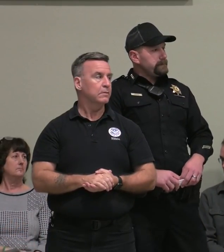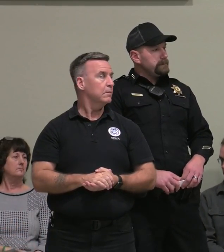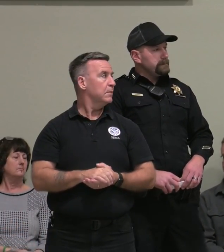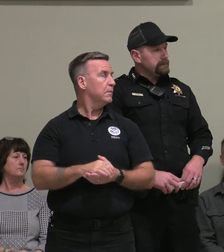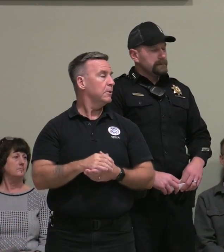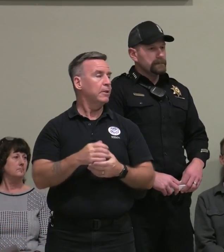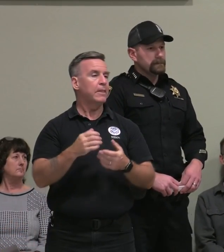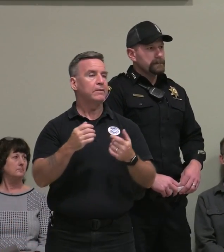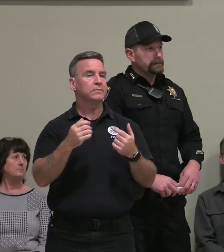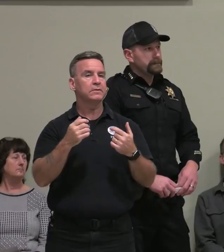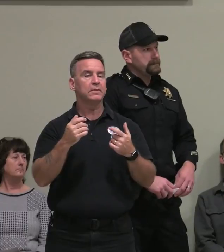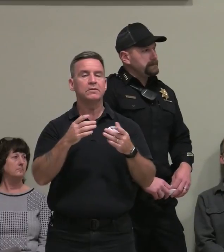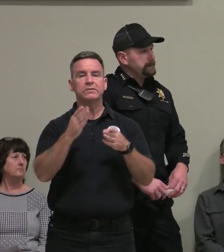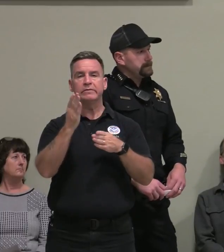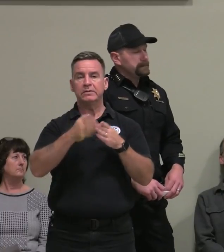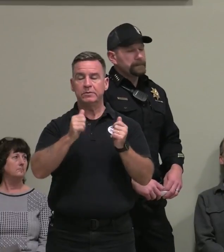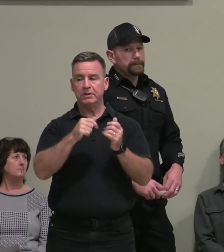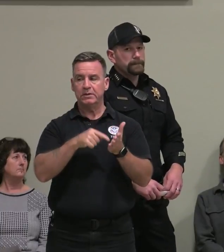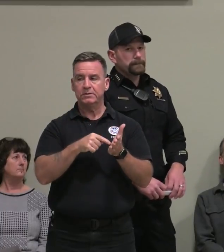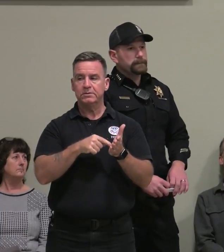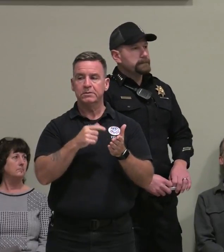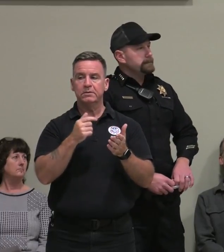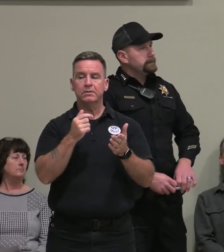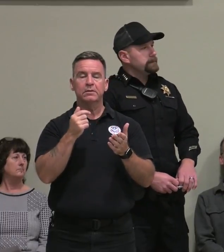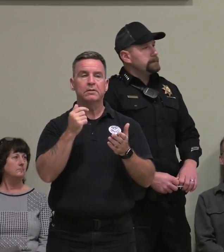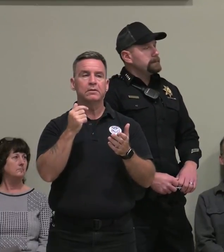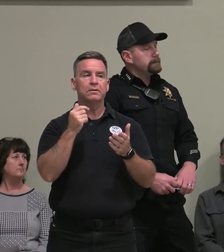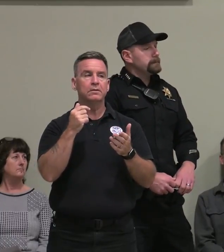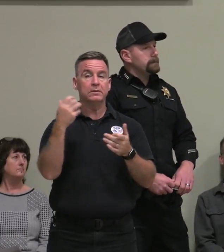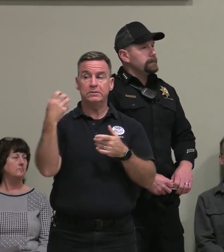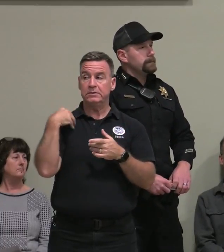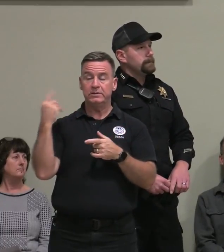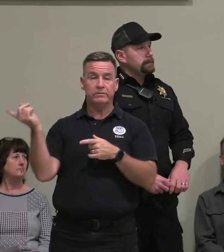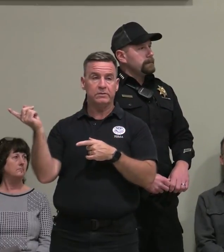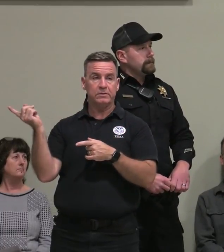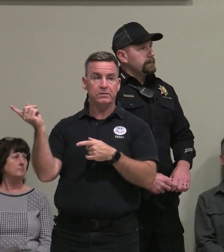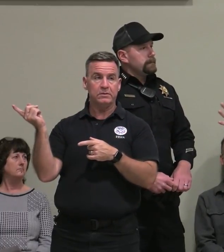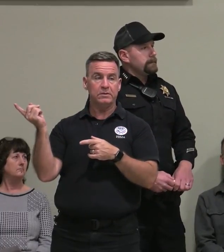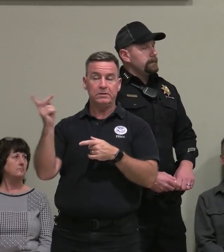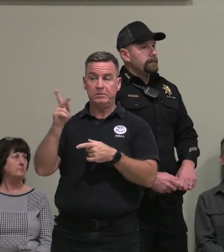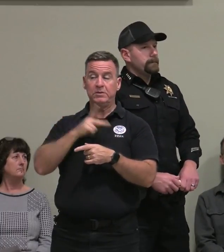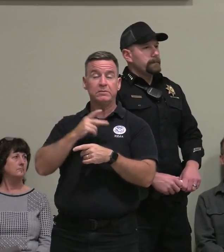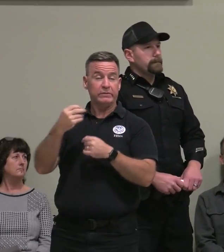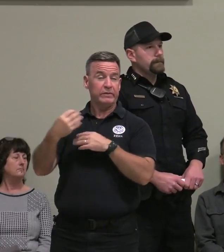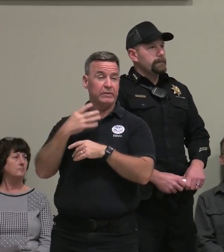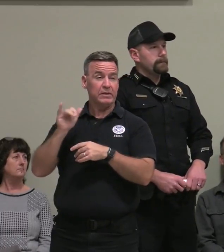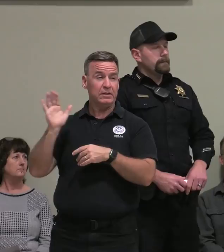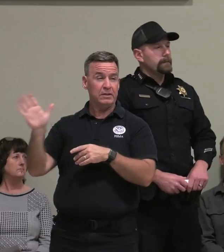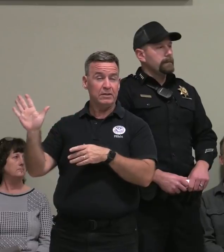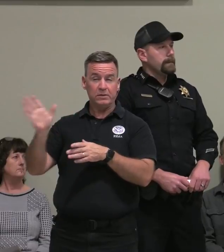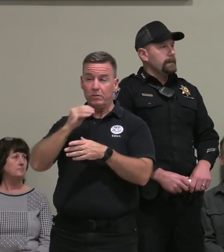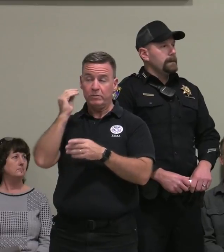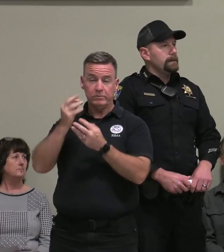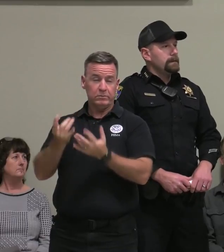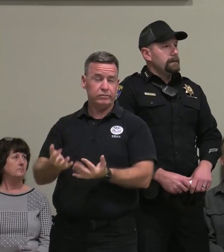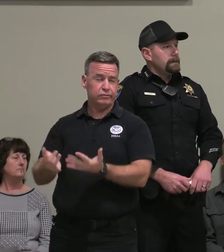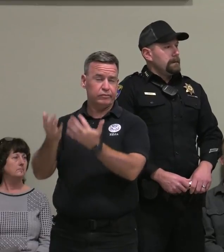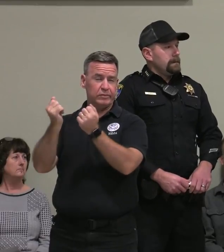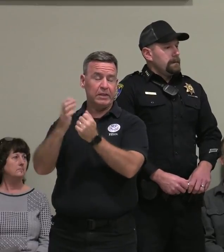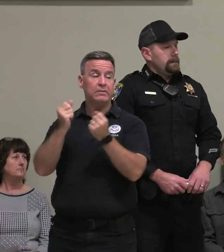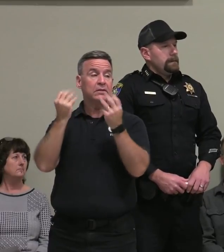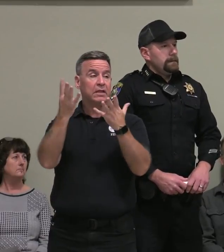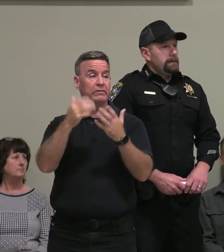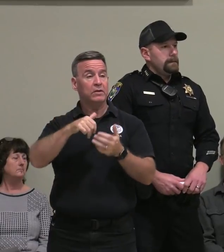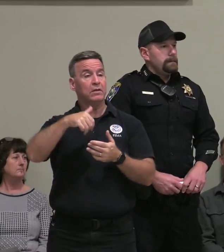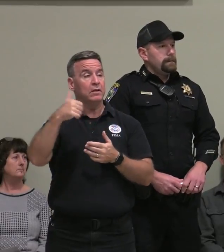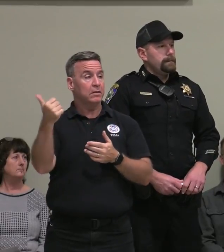I, you know, I just will close with this. You know, the chief has absolutely been personally affected by this. as he lost his home as well as a